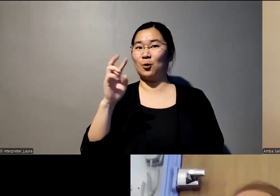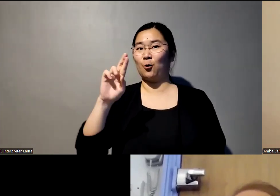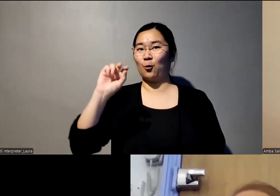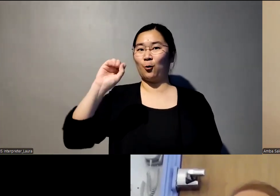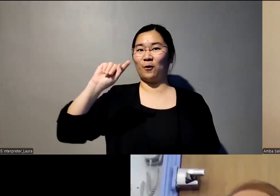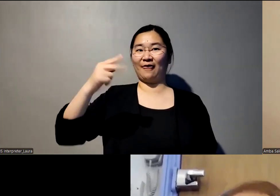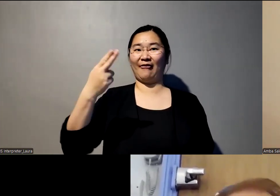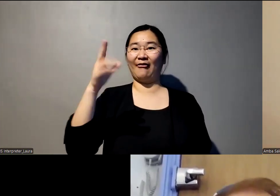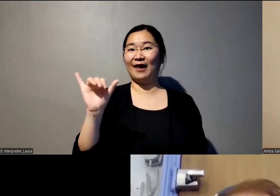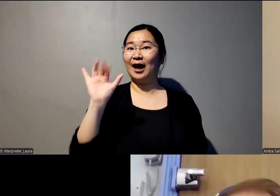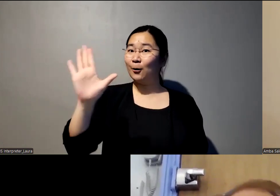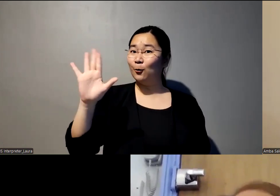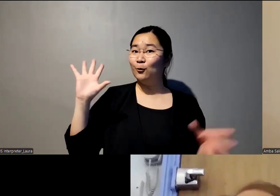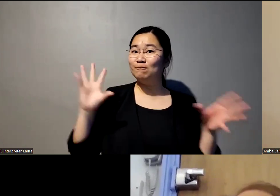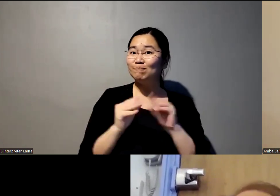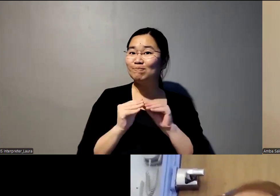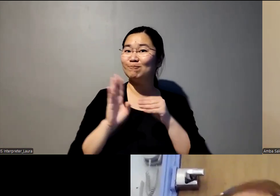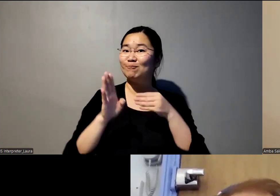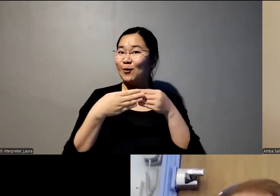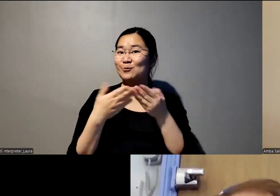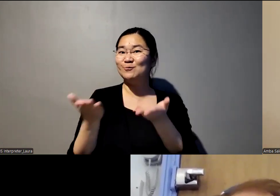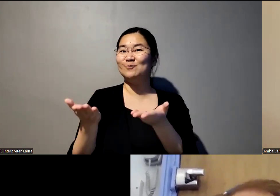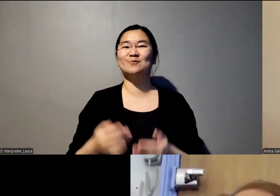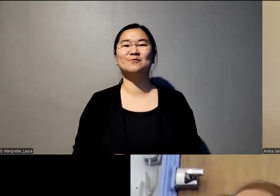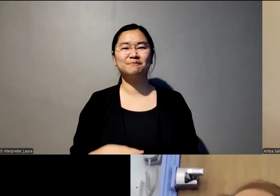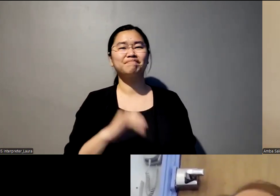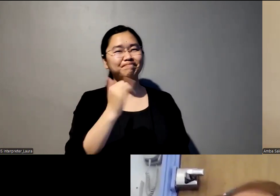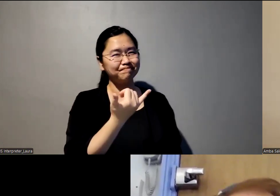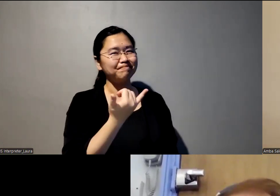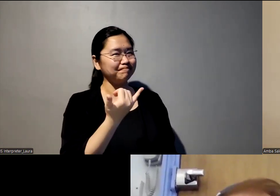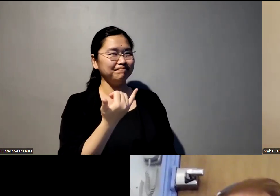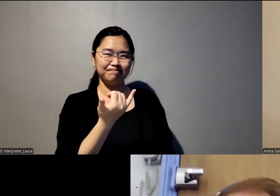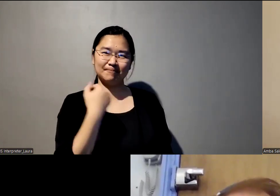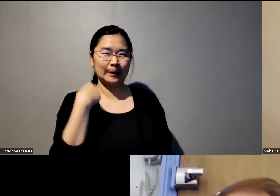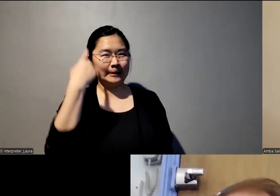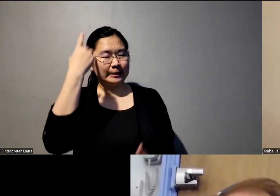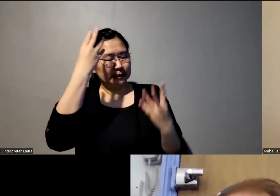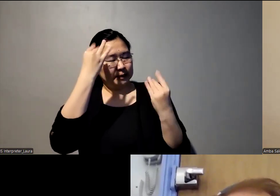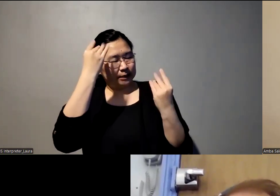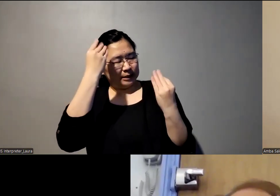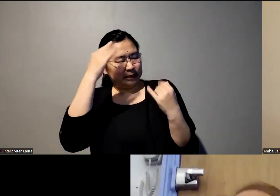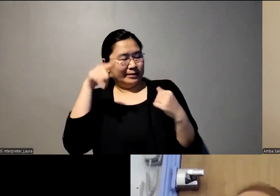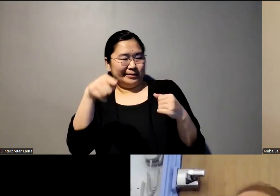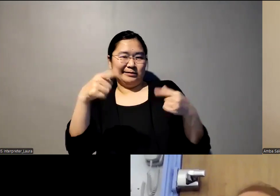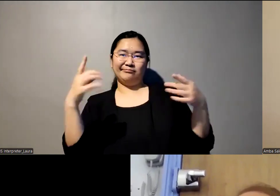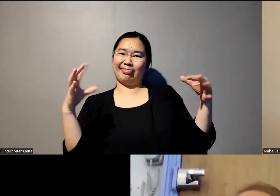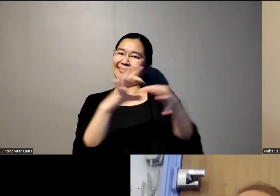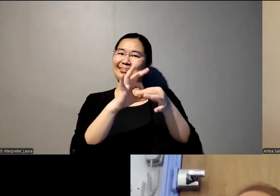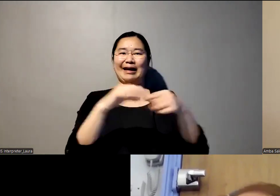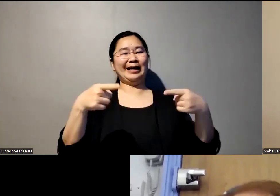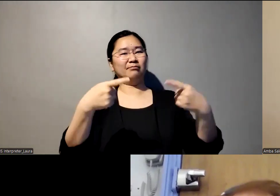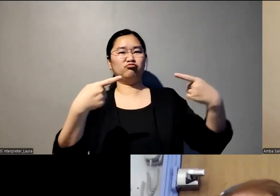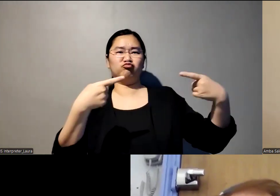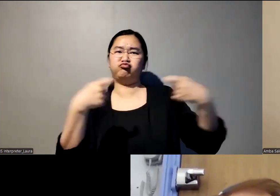be finding some way for states to resolve the huge conflicts between them, so that there's a